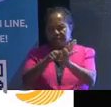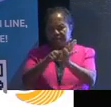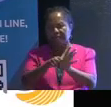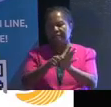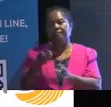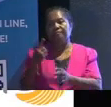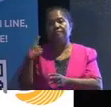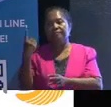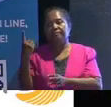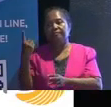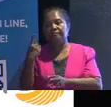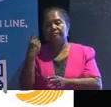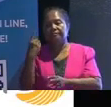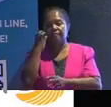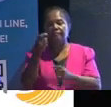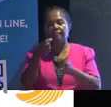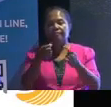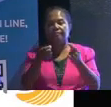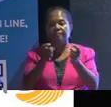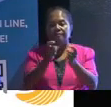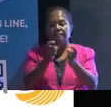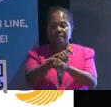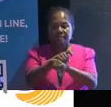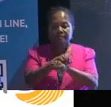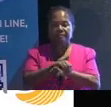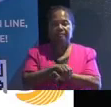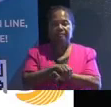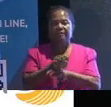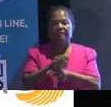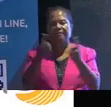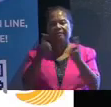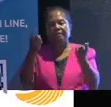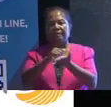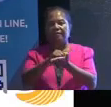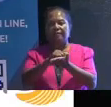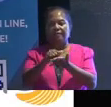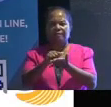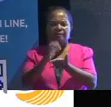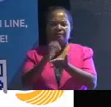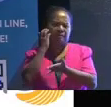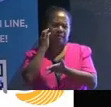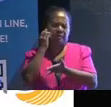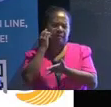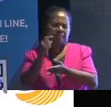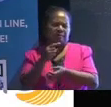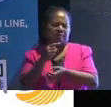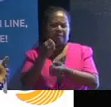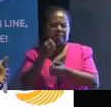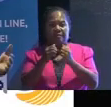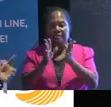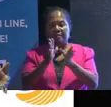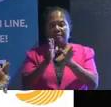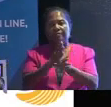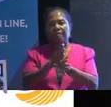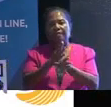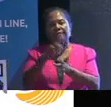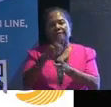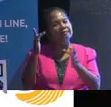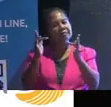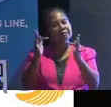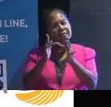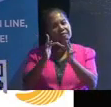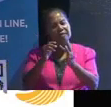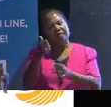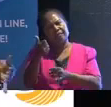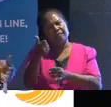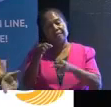It's when there is a change in your dependence. And maybe when you start, you are a single person. And then you get a